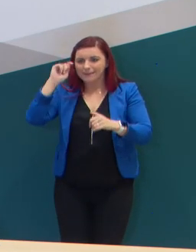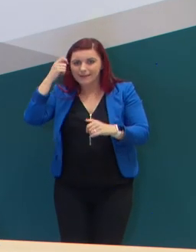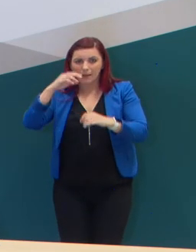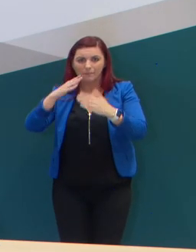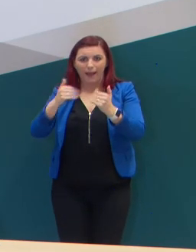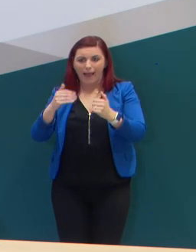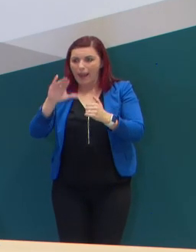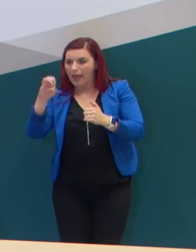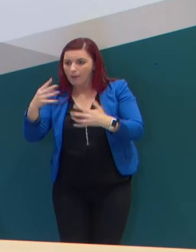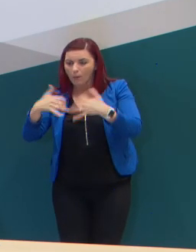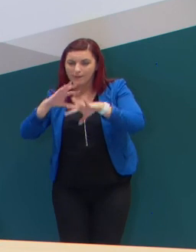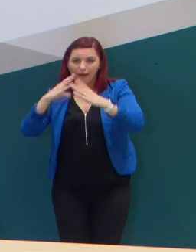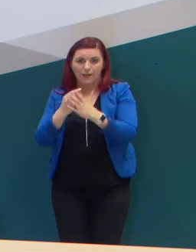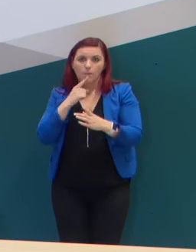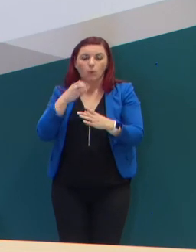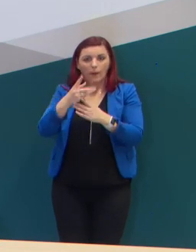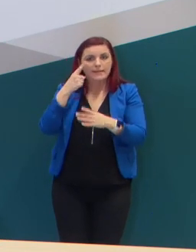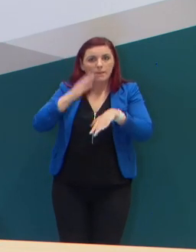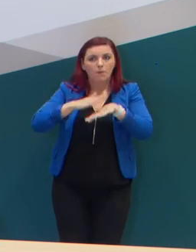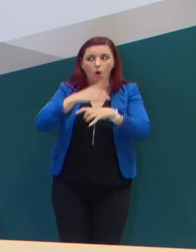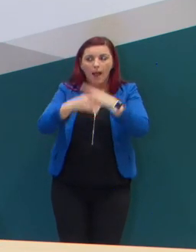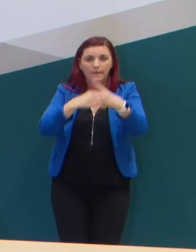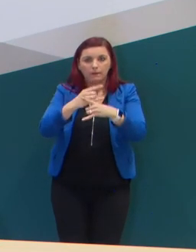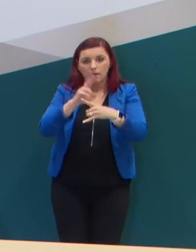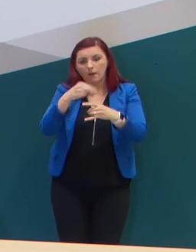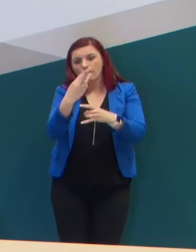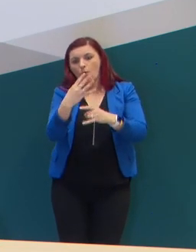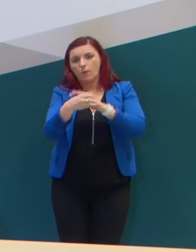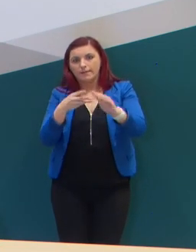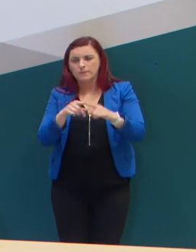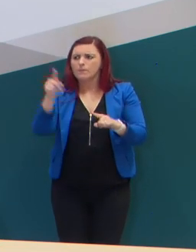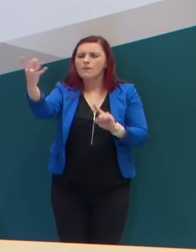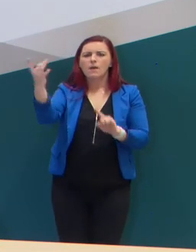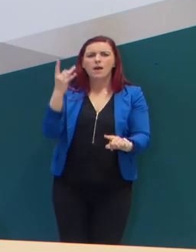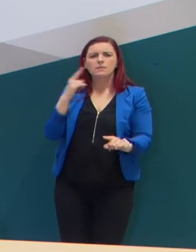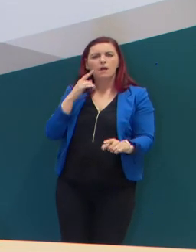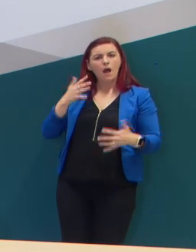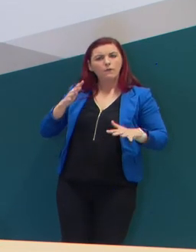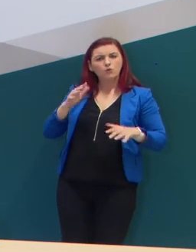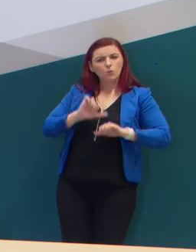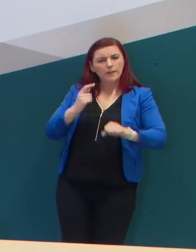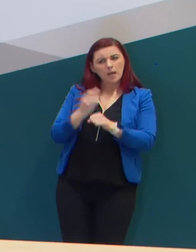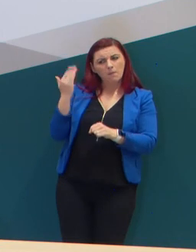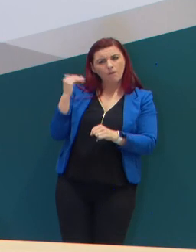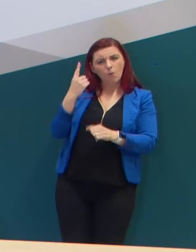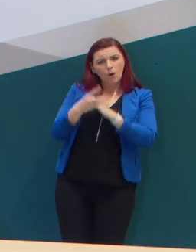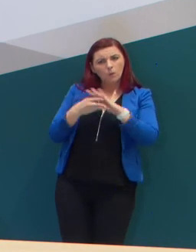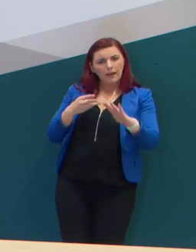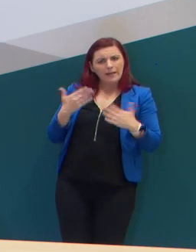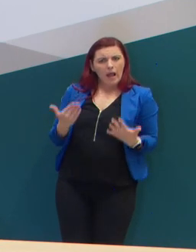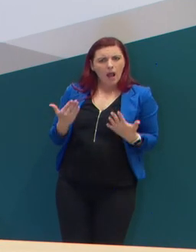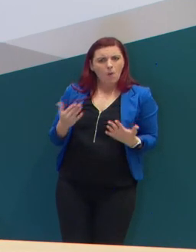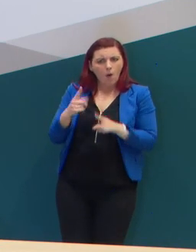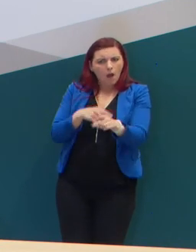over the next 3 to 4 weeks. In terms of the average wait time, that was about a week, wasn't it? What is that at this